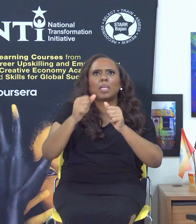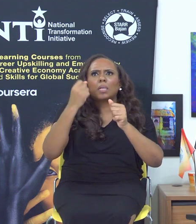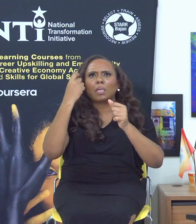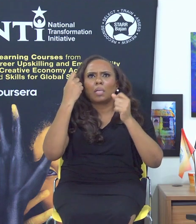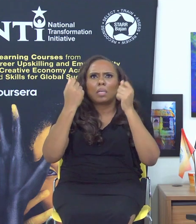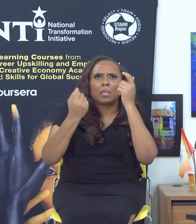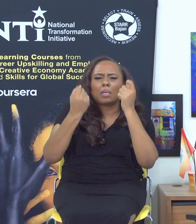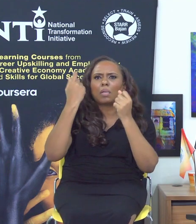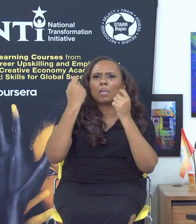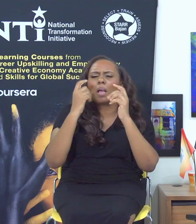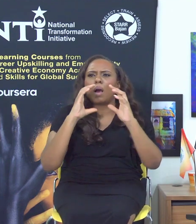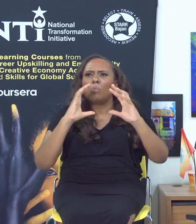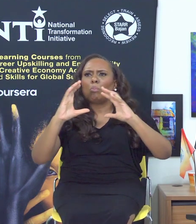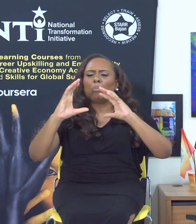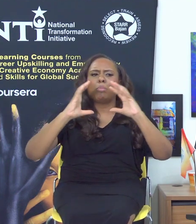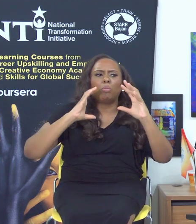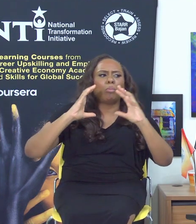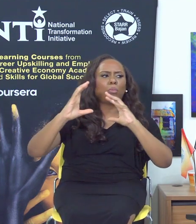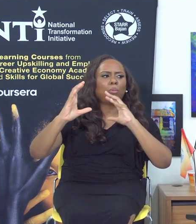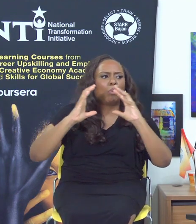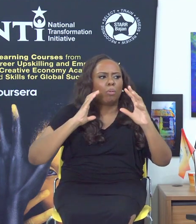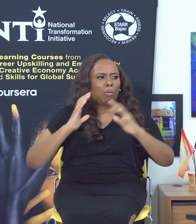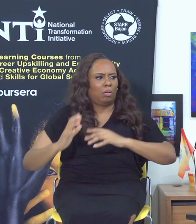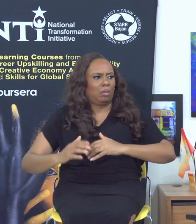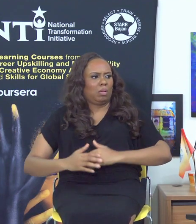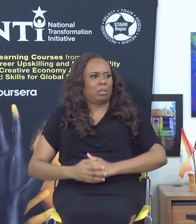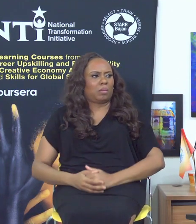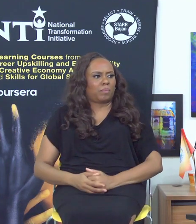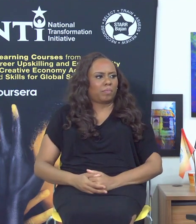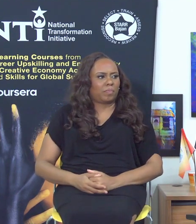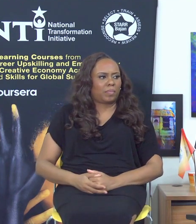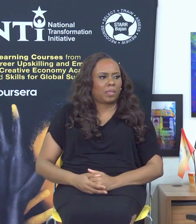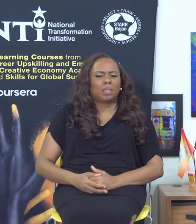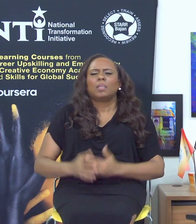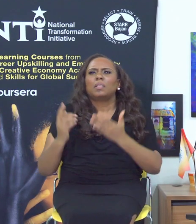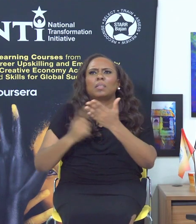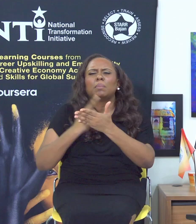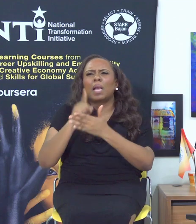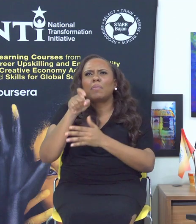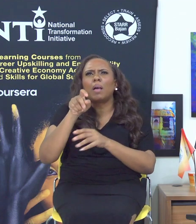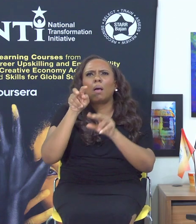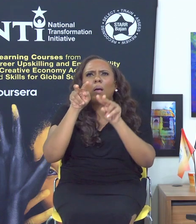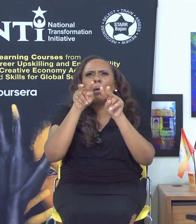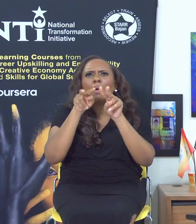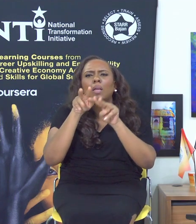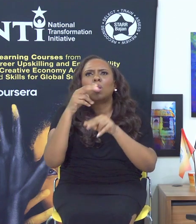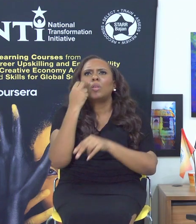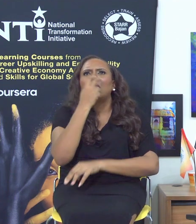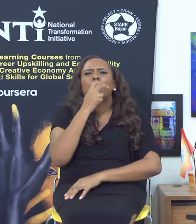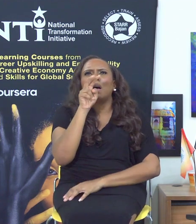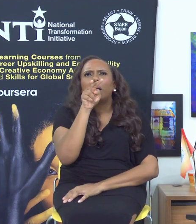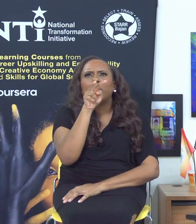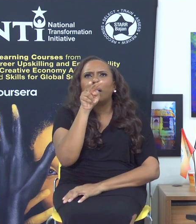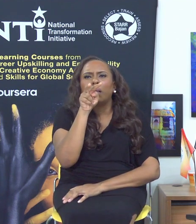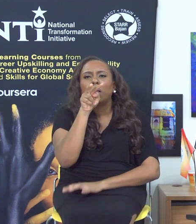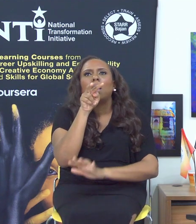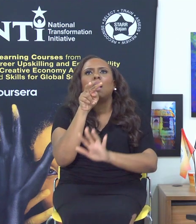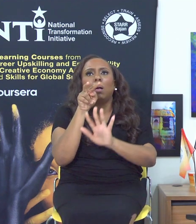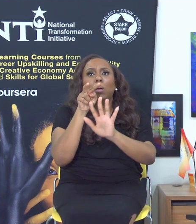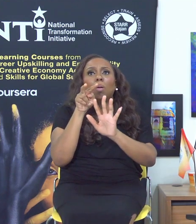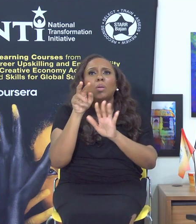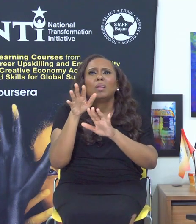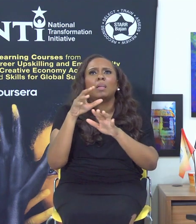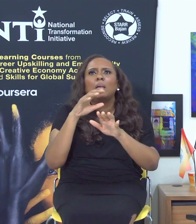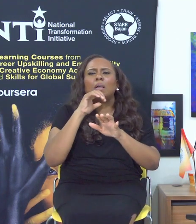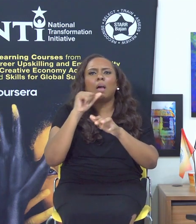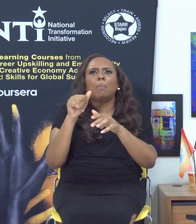to not understand how to speak, using lip pattern, how to pronounce the words with your lip. So, lip